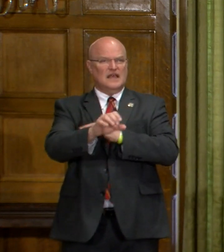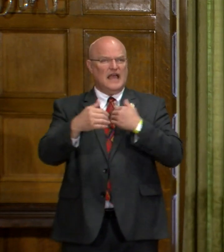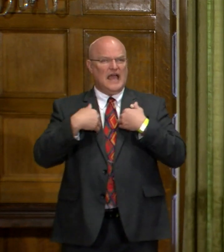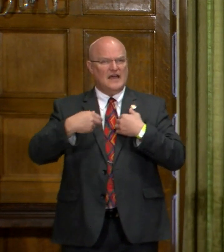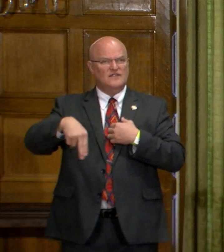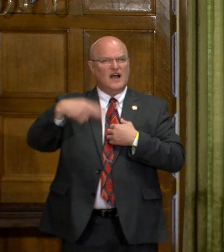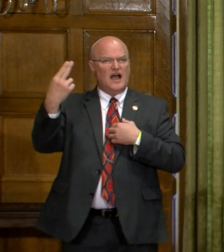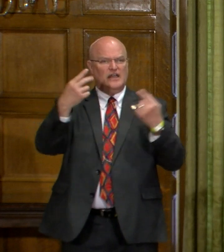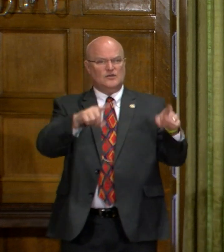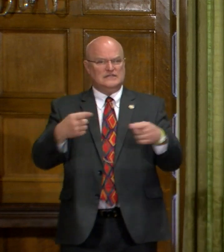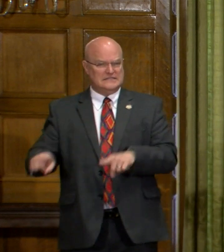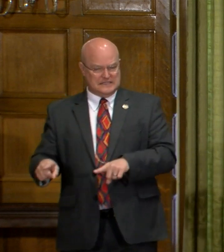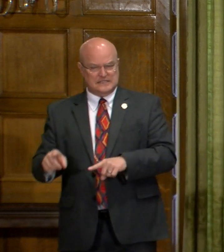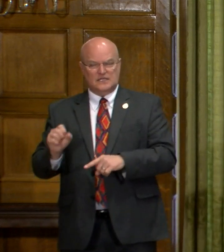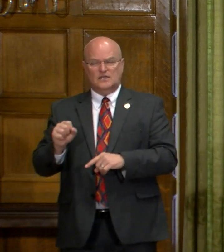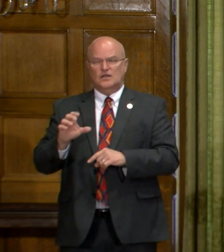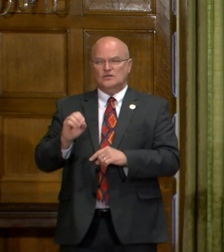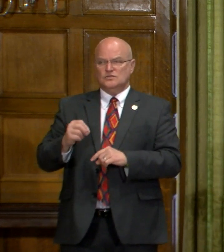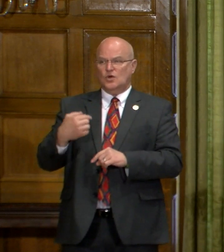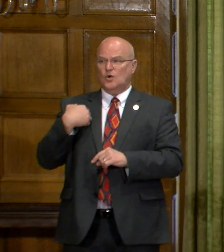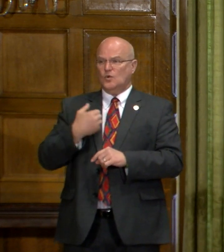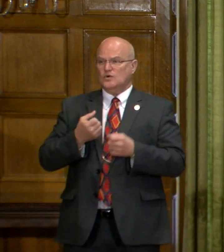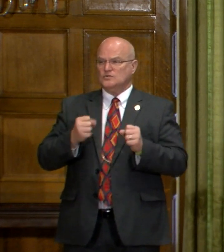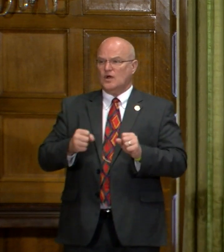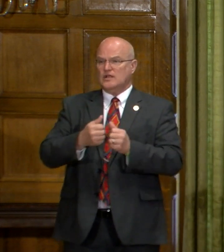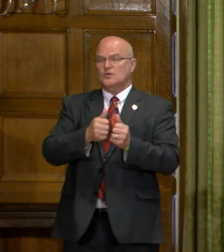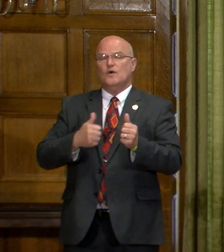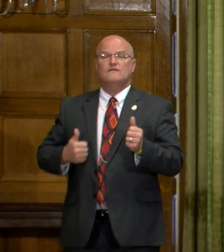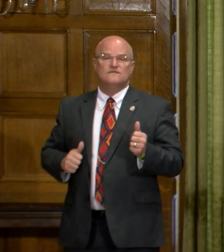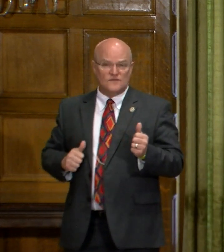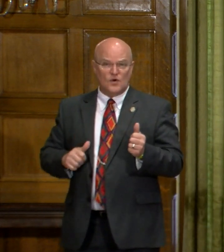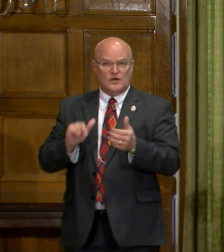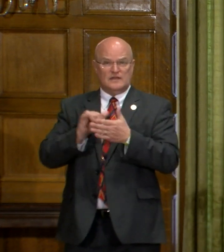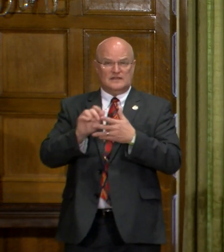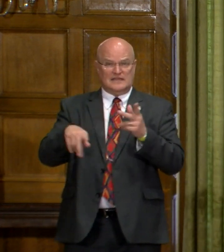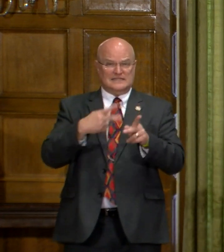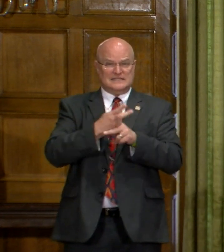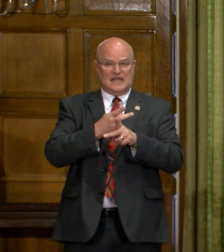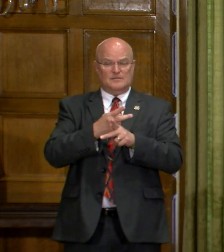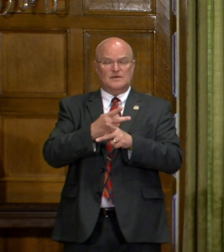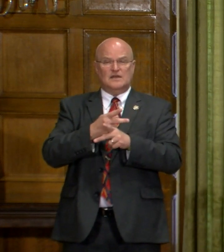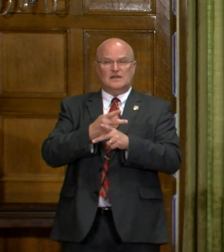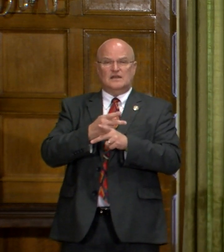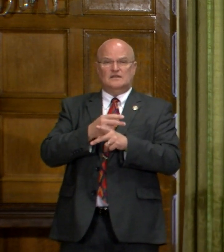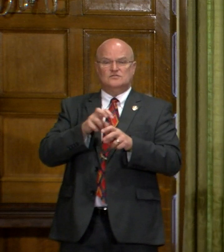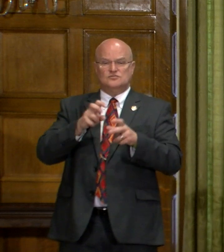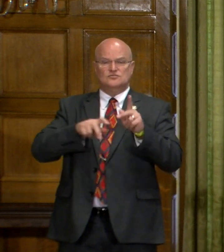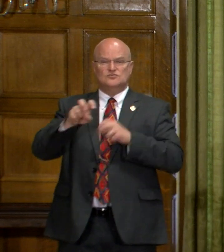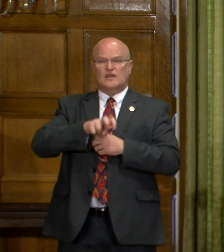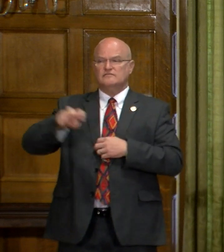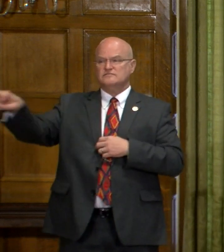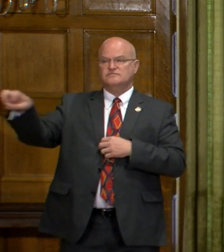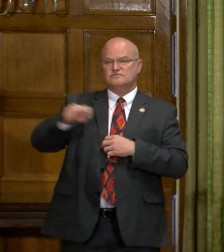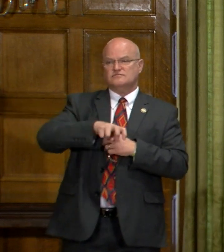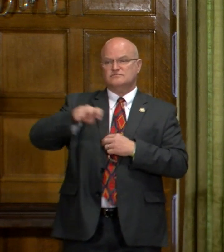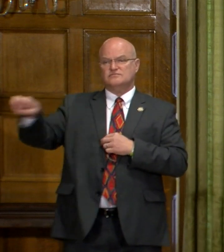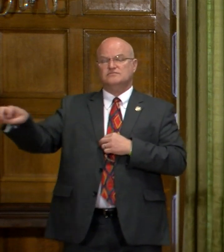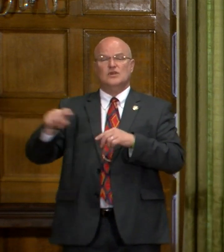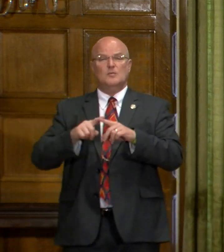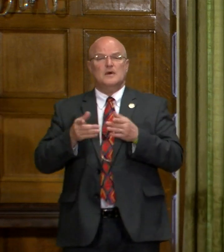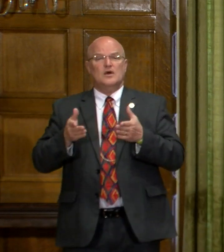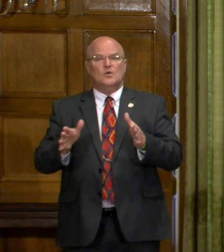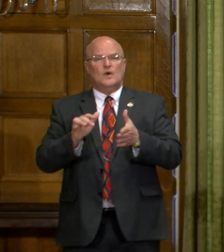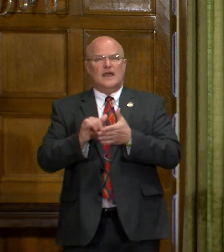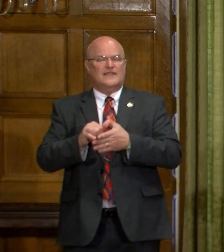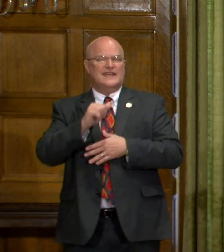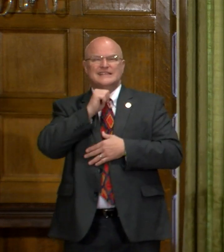they have a higher incidence, and so we're trying to avoid that kind of travel back and forth. But to do it in a